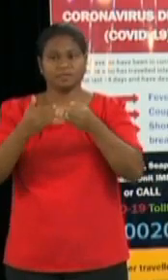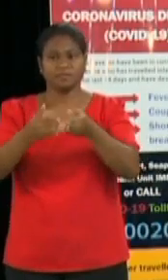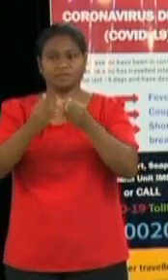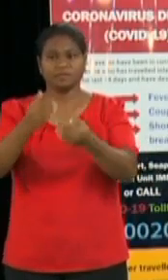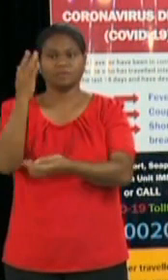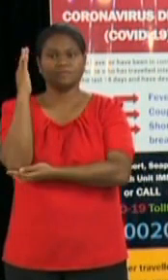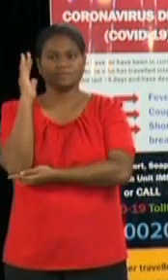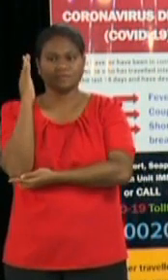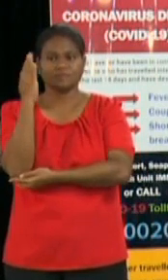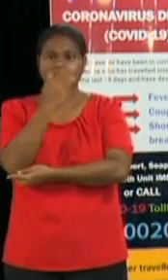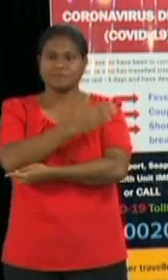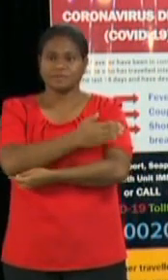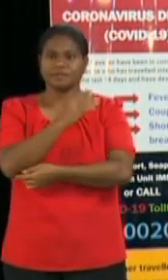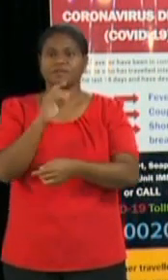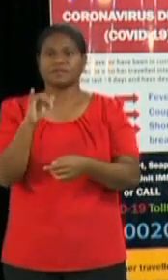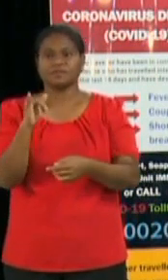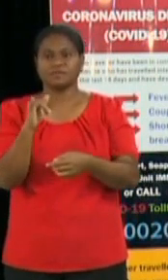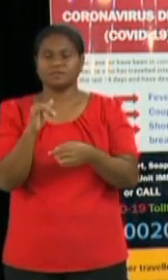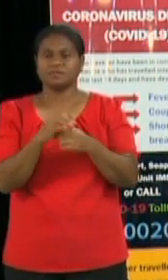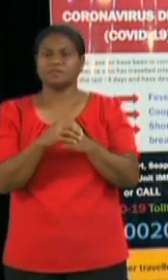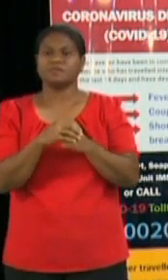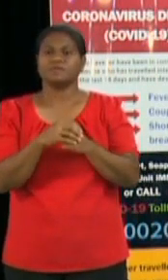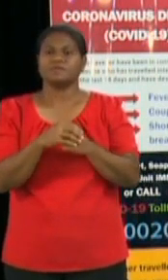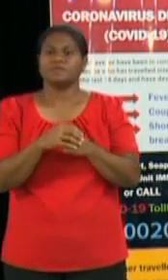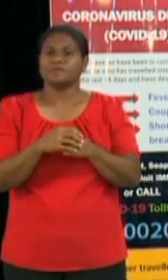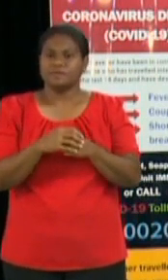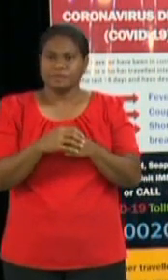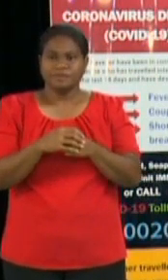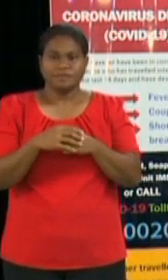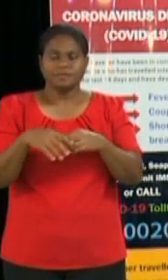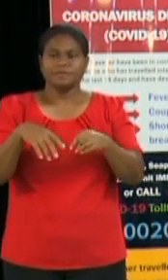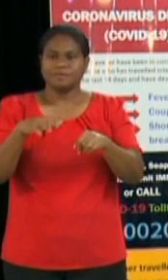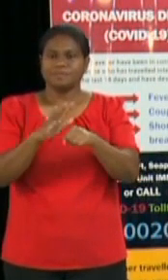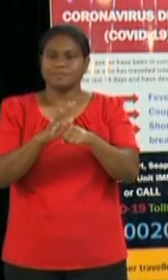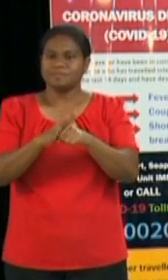and export or customs and excise laws, but also